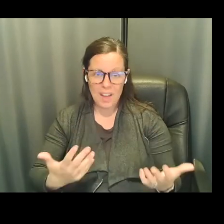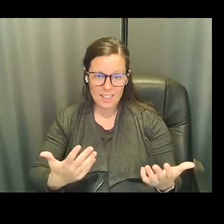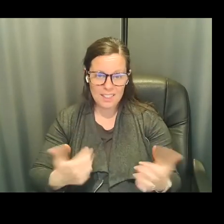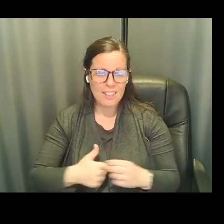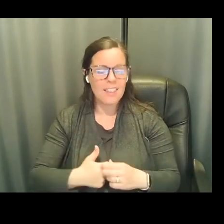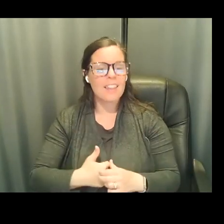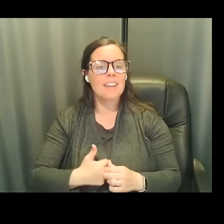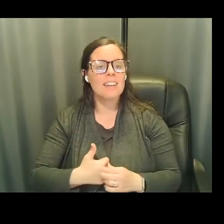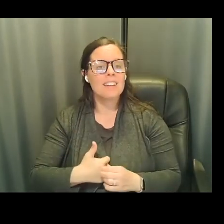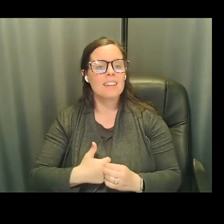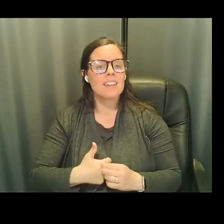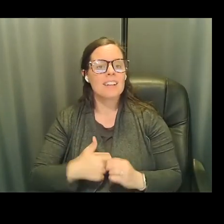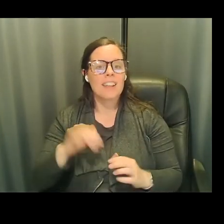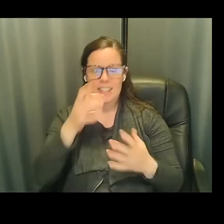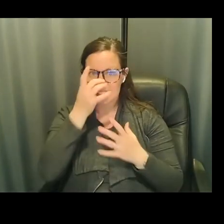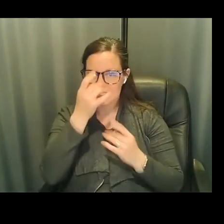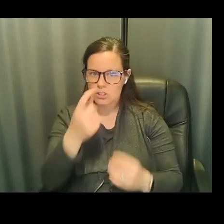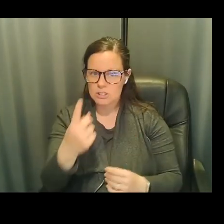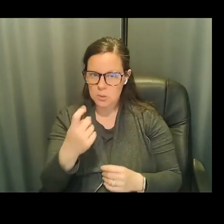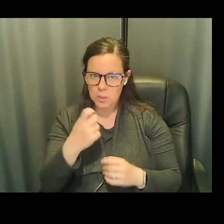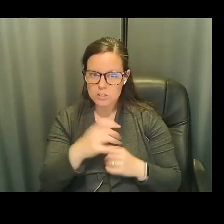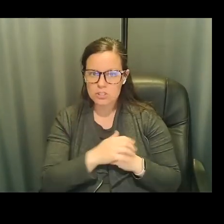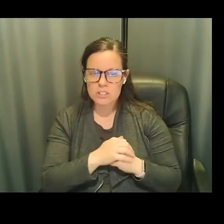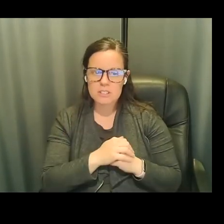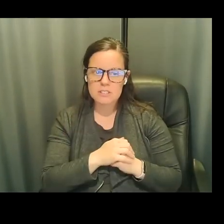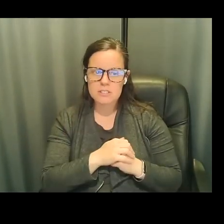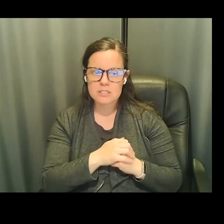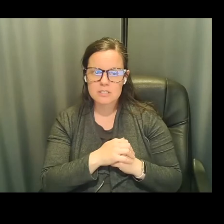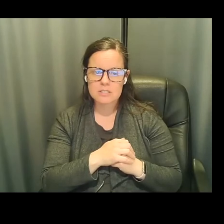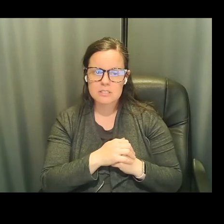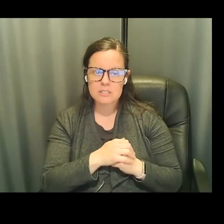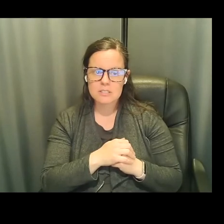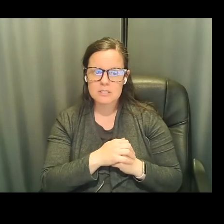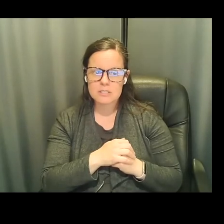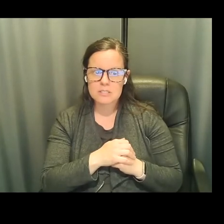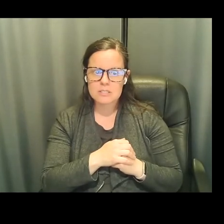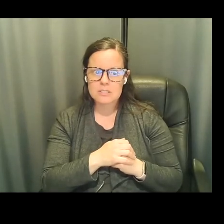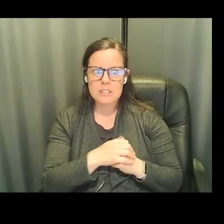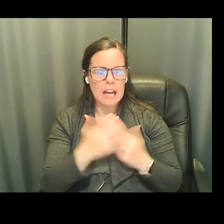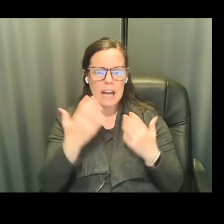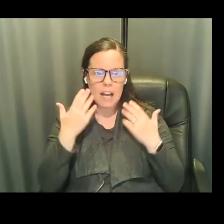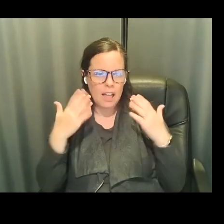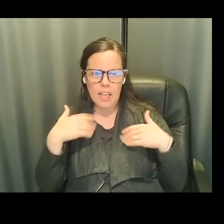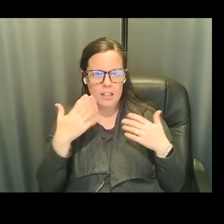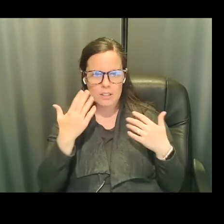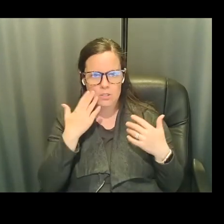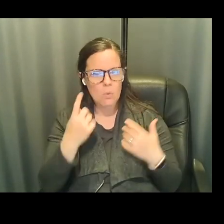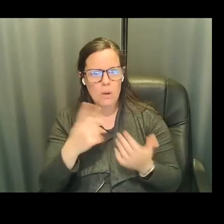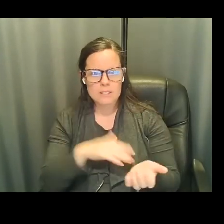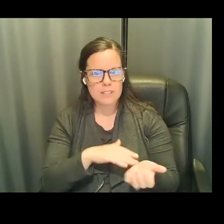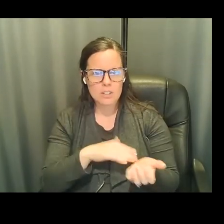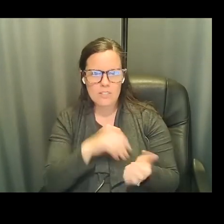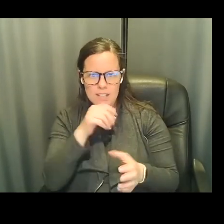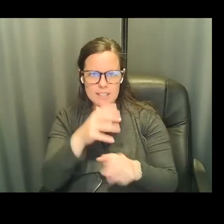that's an interesting question. And I would say that probably I still do not know one doctor that has not received the shot at this